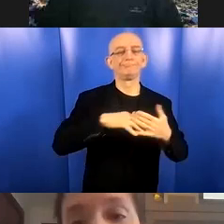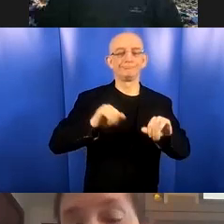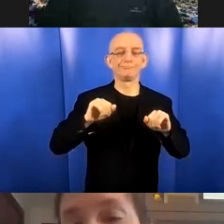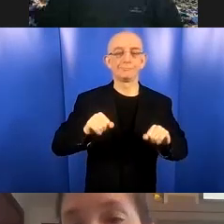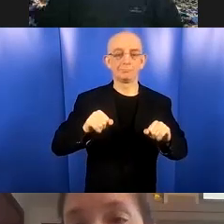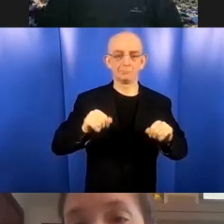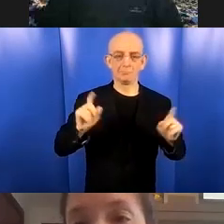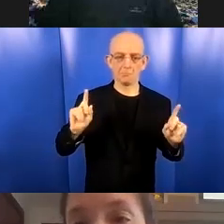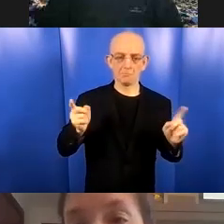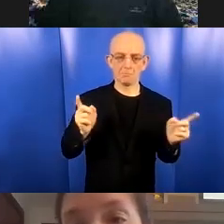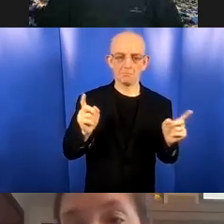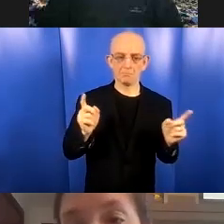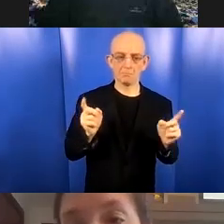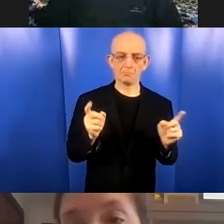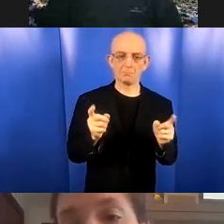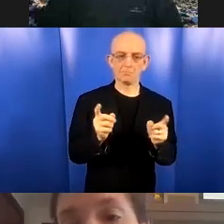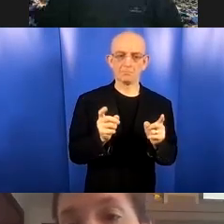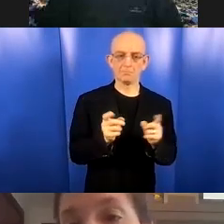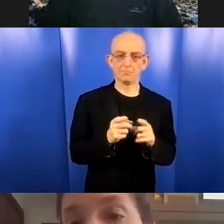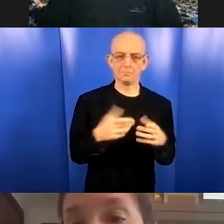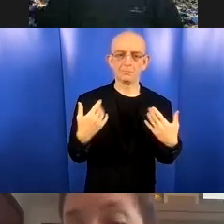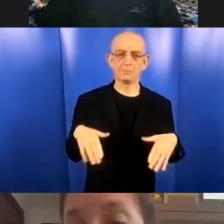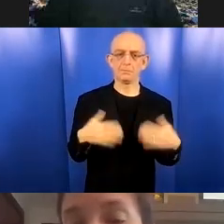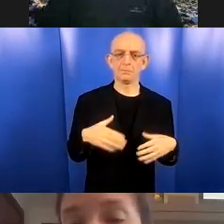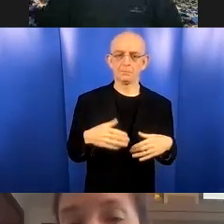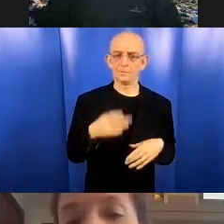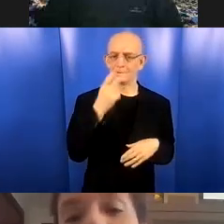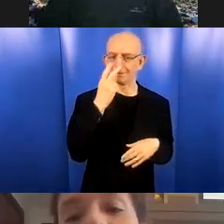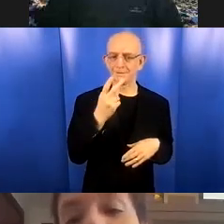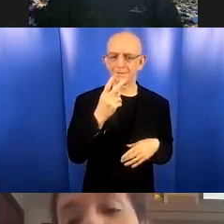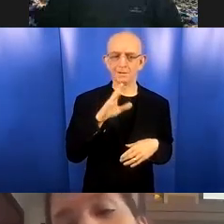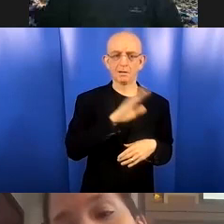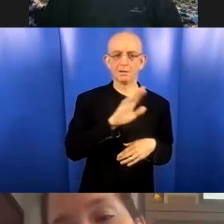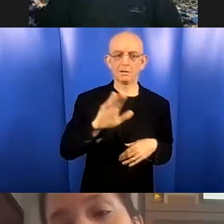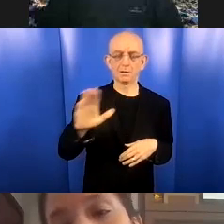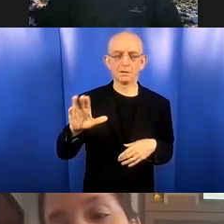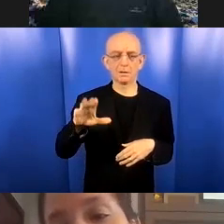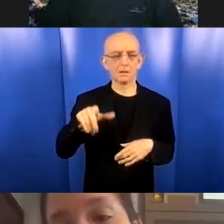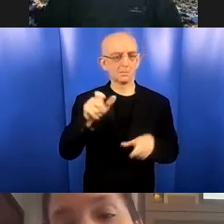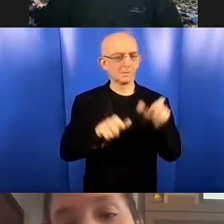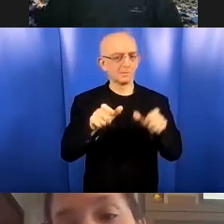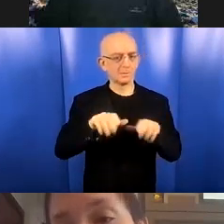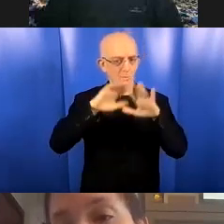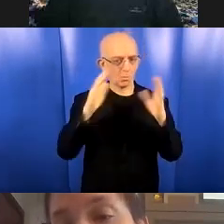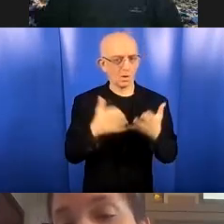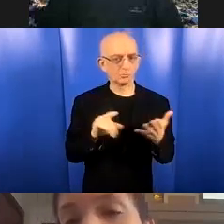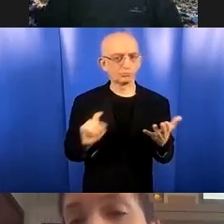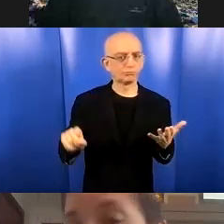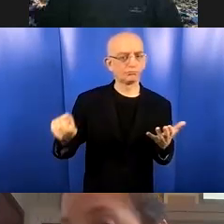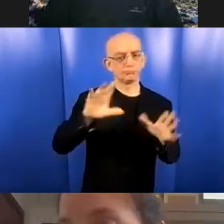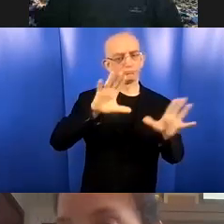know, a lot of the people in the world, around 87%, live in countries that we rate as